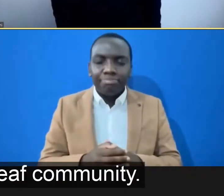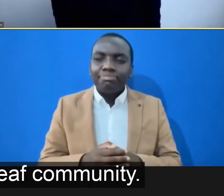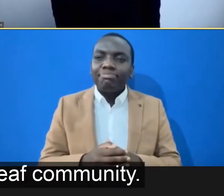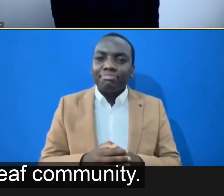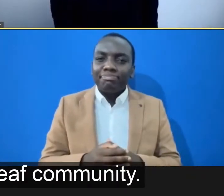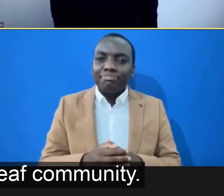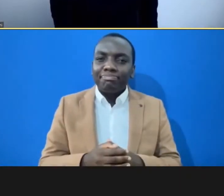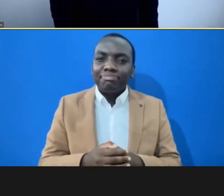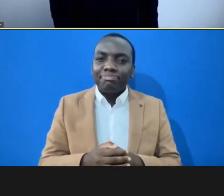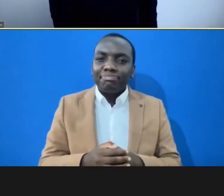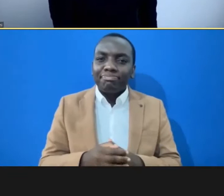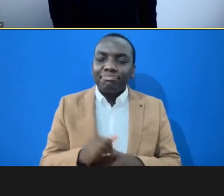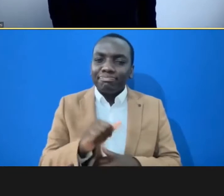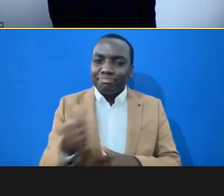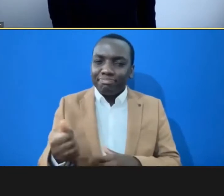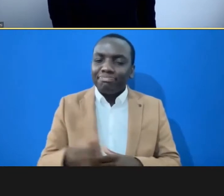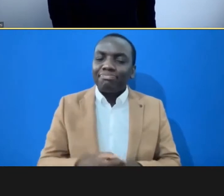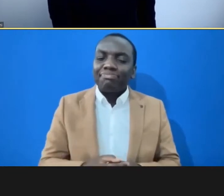community.